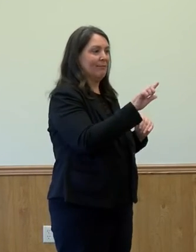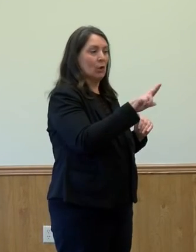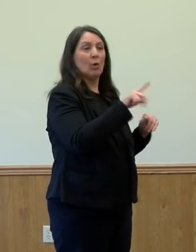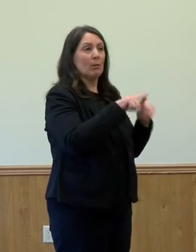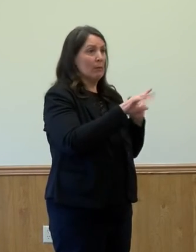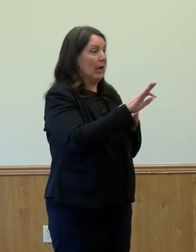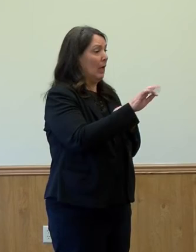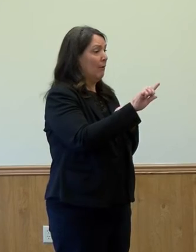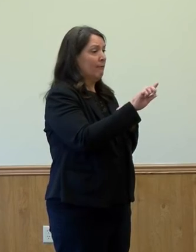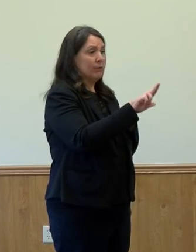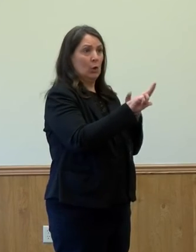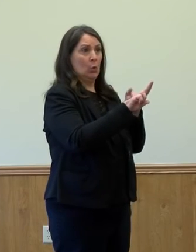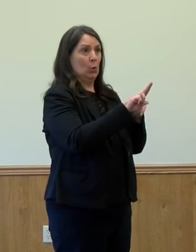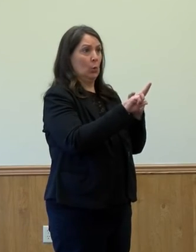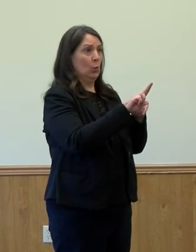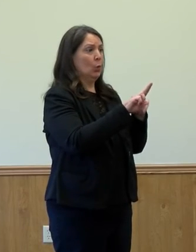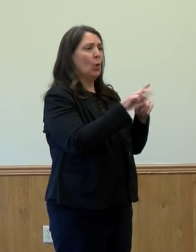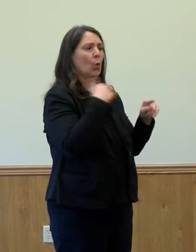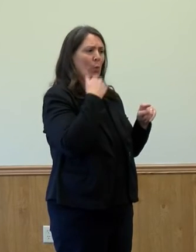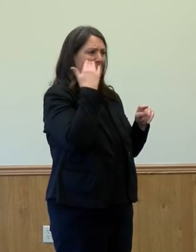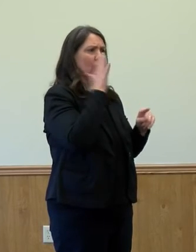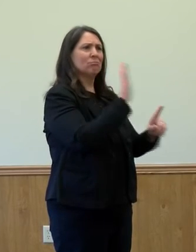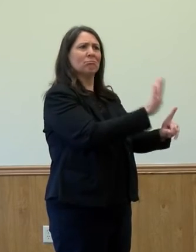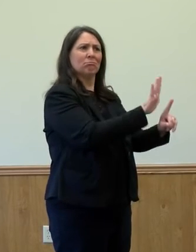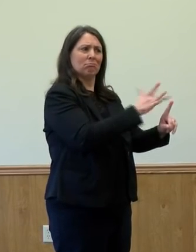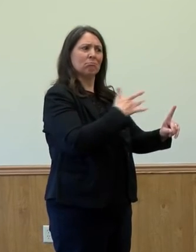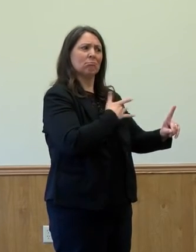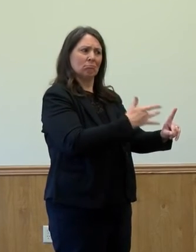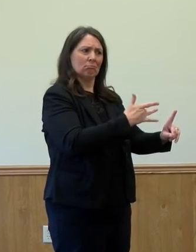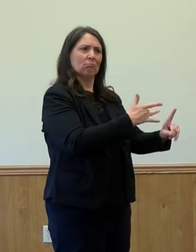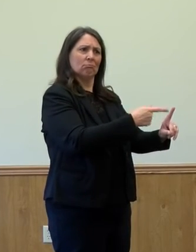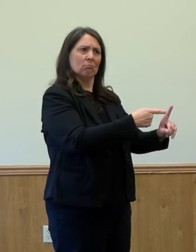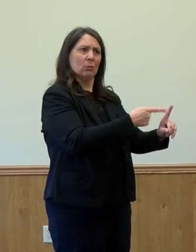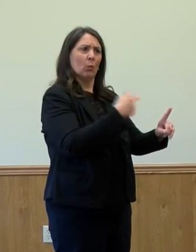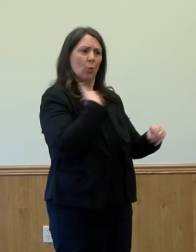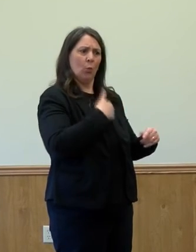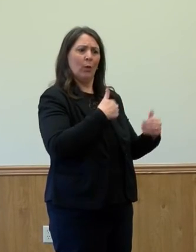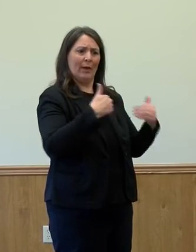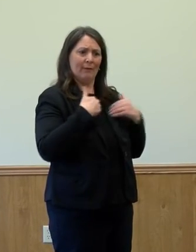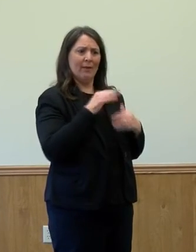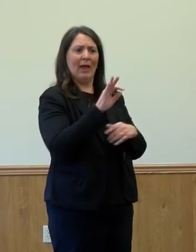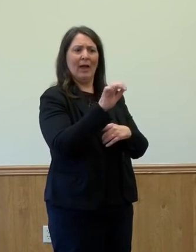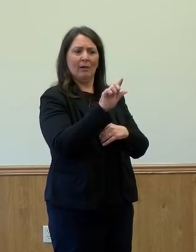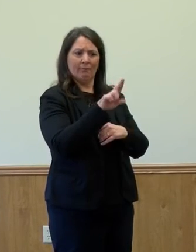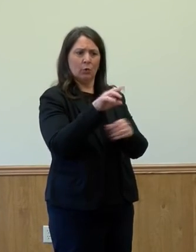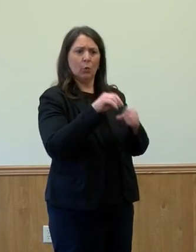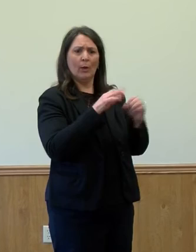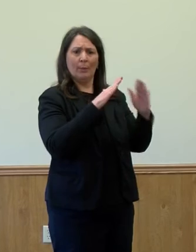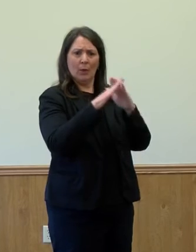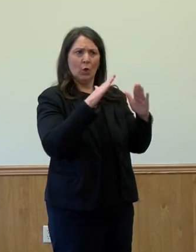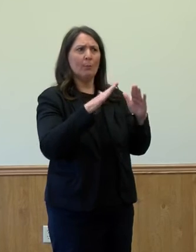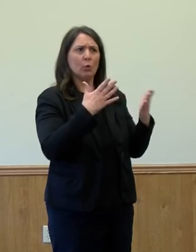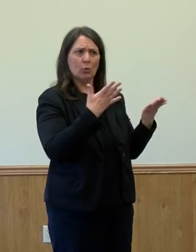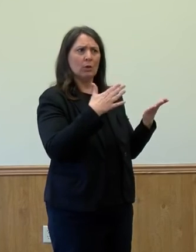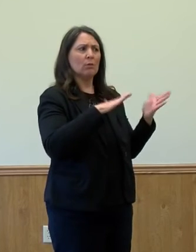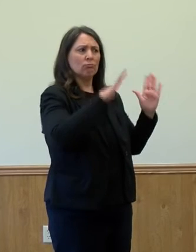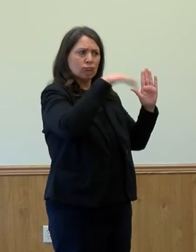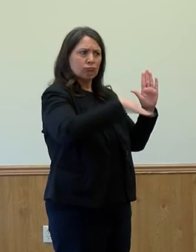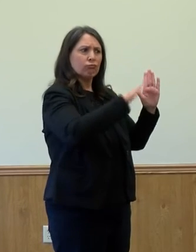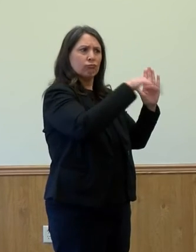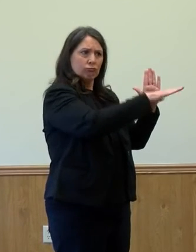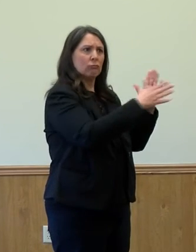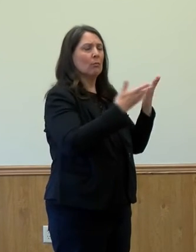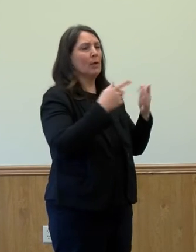we know the cadence of it, and we've had flu, you know, through our communities routinely. But again, that's what makes